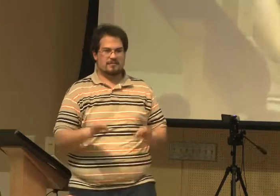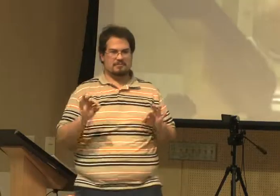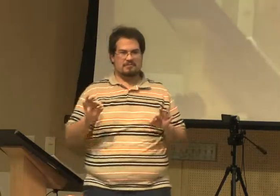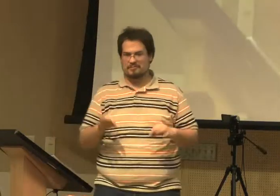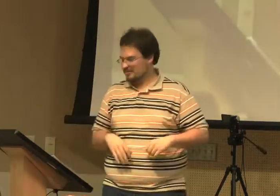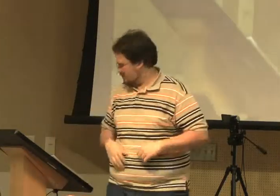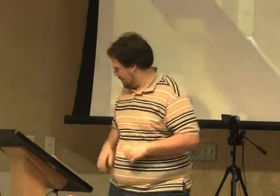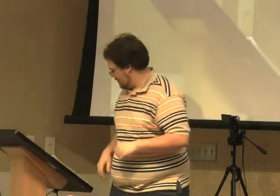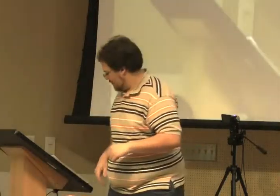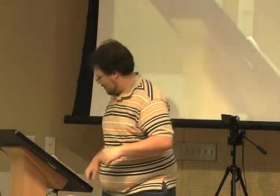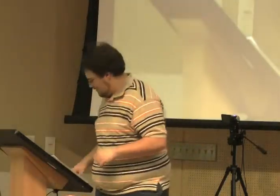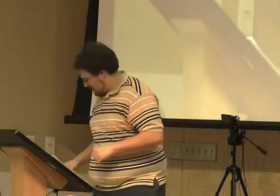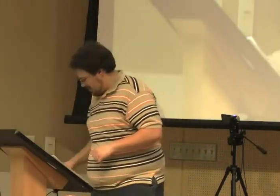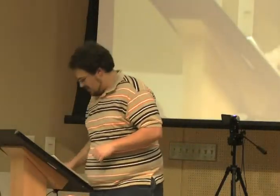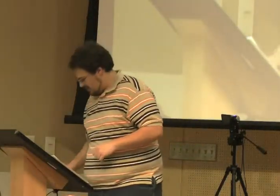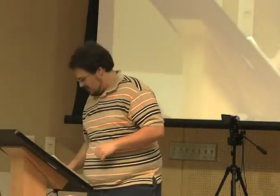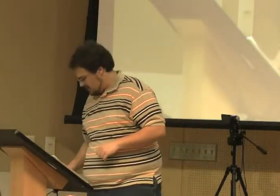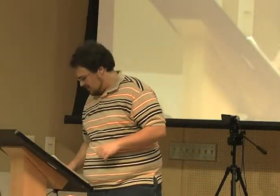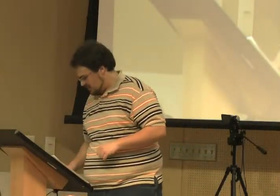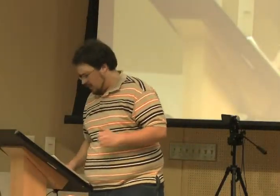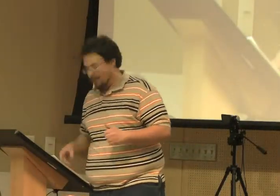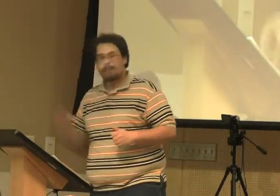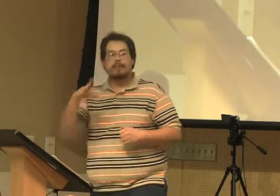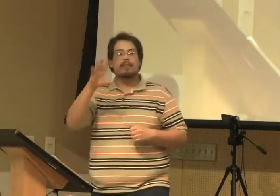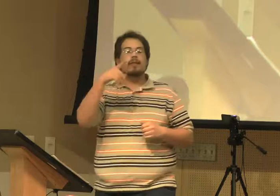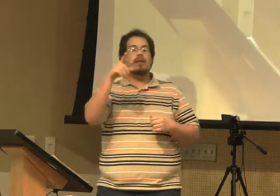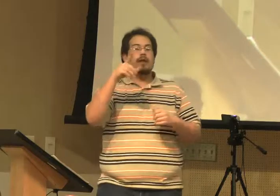that if we're focusing on our technology.